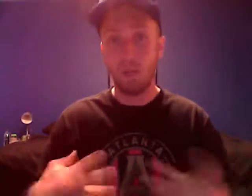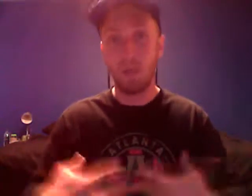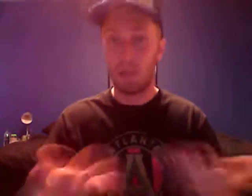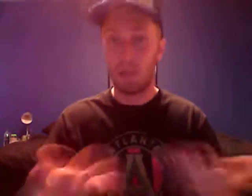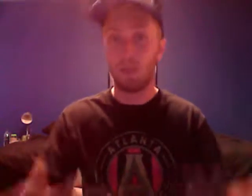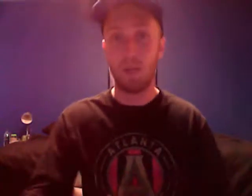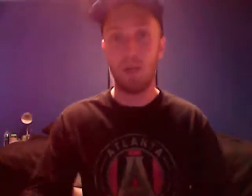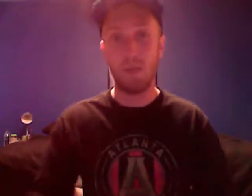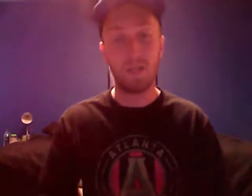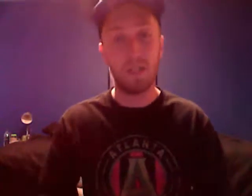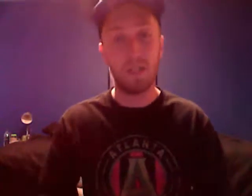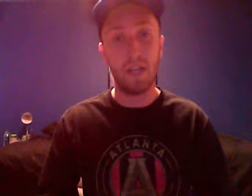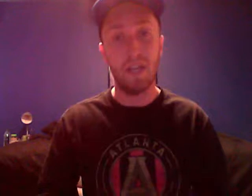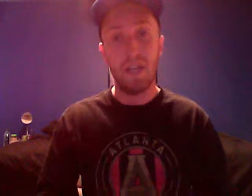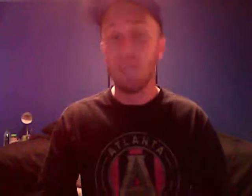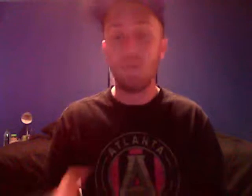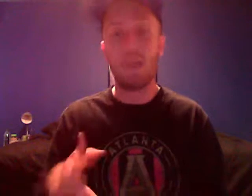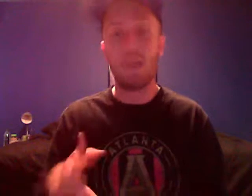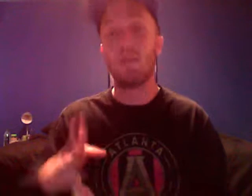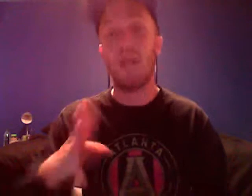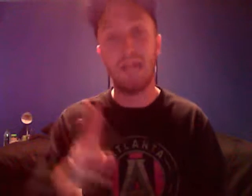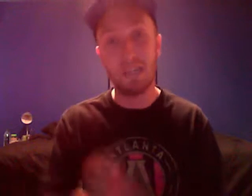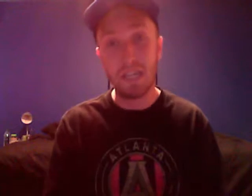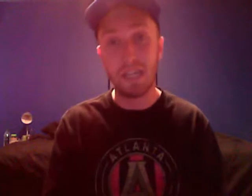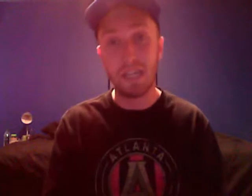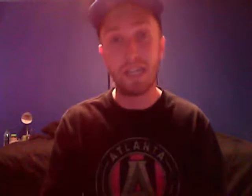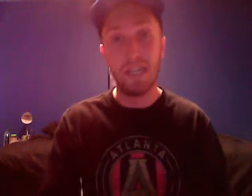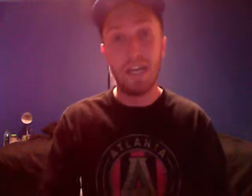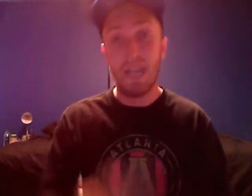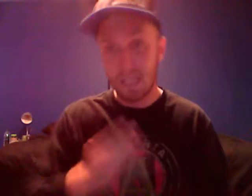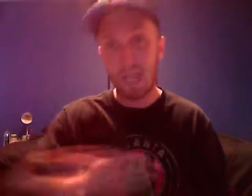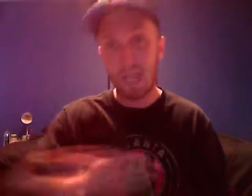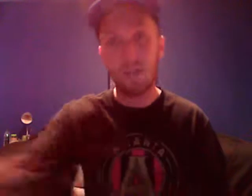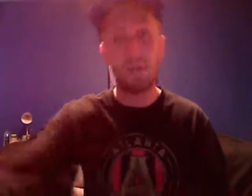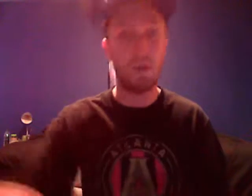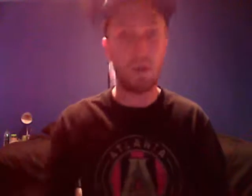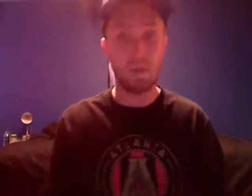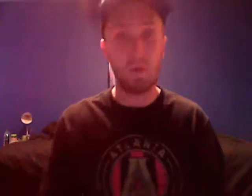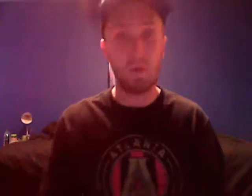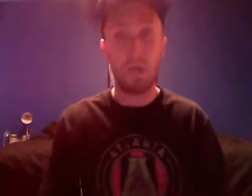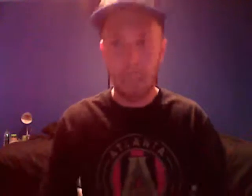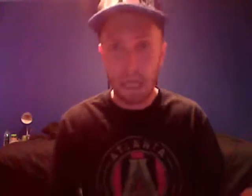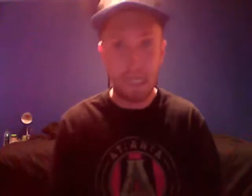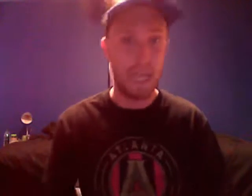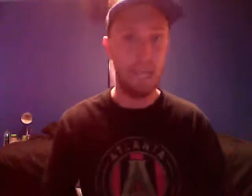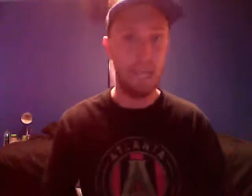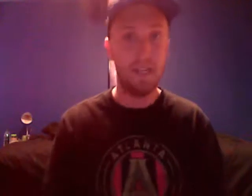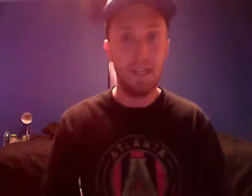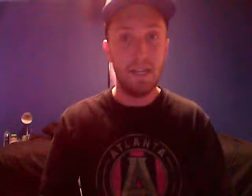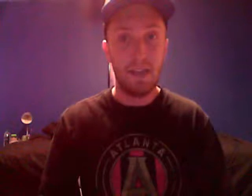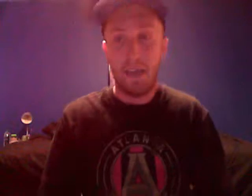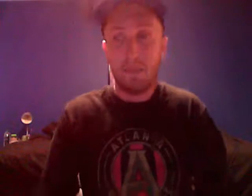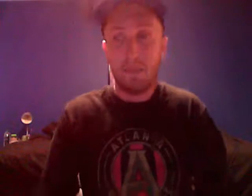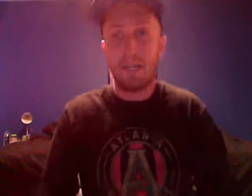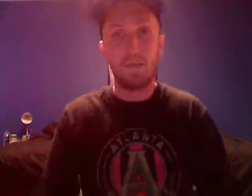know, they kind of ran over us today. It's the fact that we had the lead and then gave it up and lost 3-1 again. How many times have we